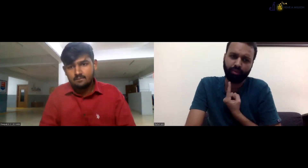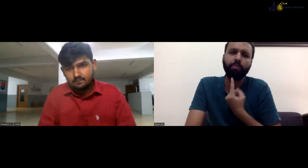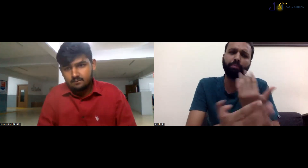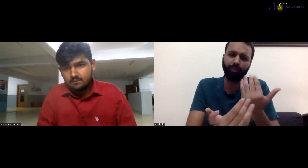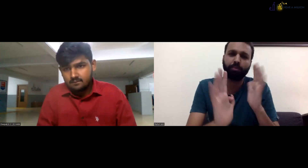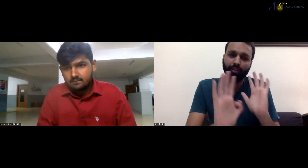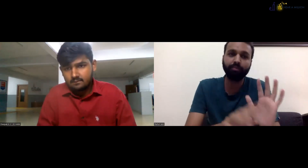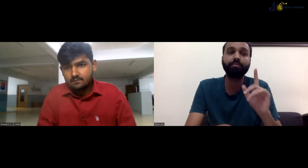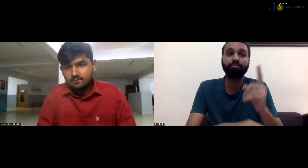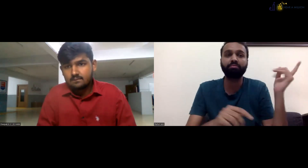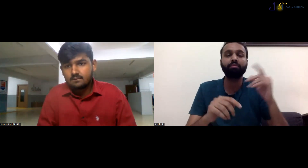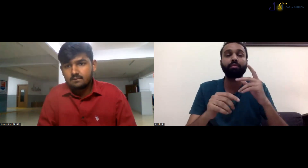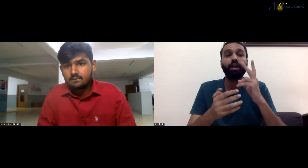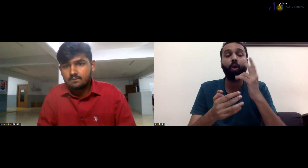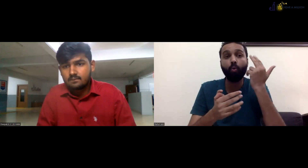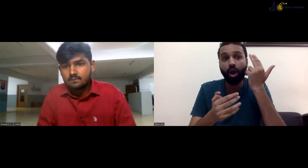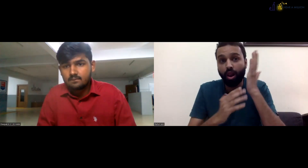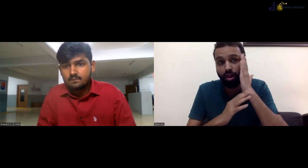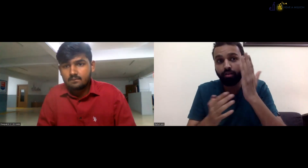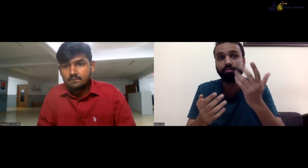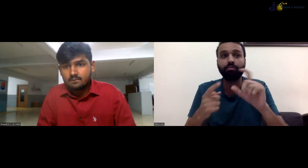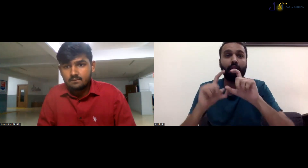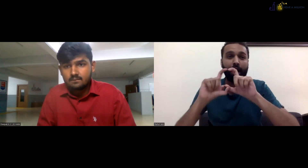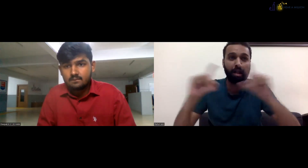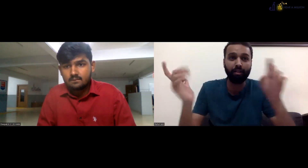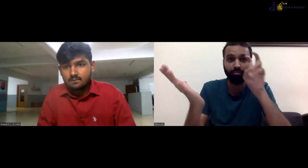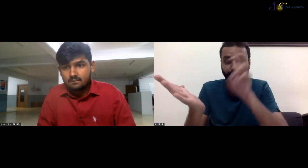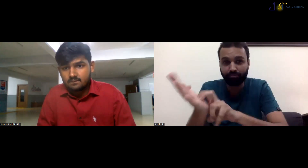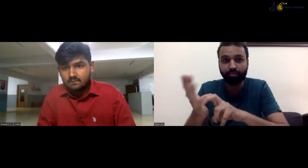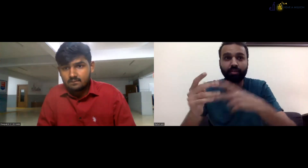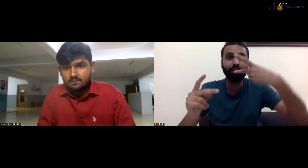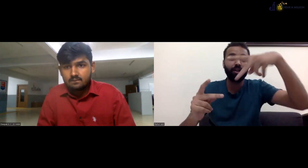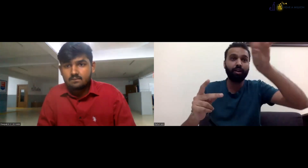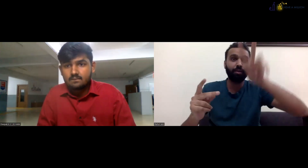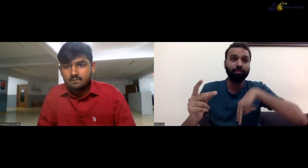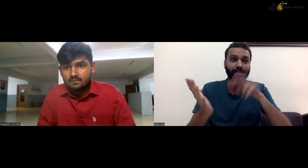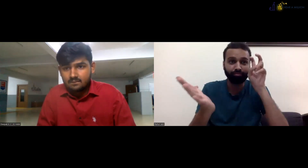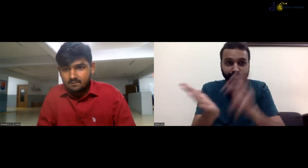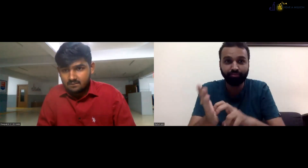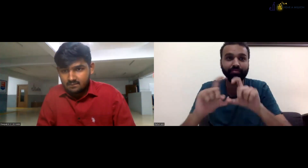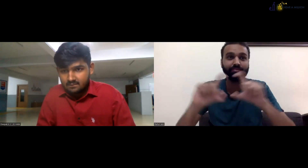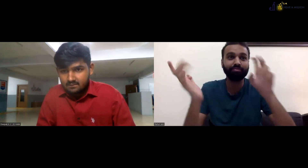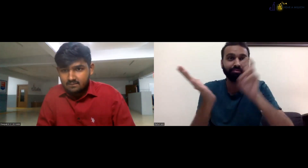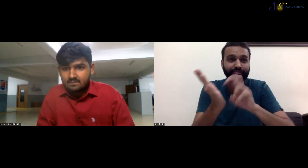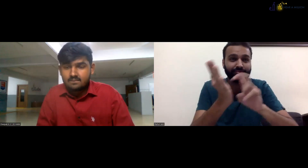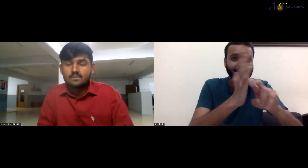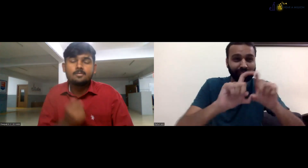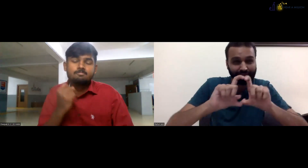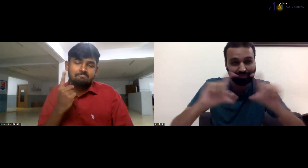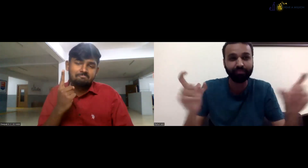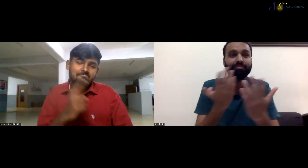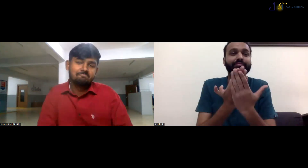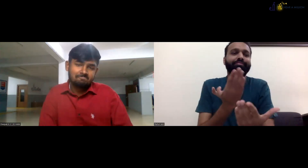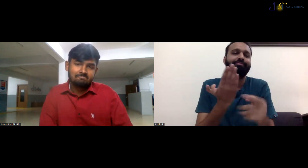want to travel alone. Yes, you can travel alone, but you give them your hotel booking, your return